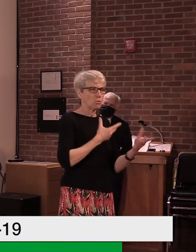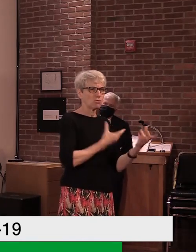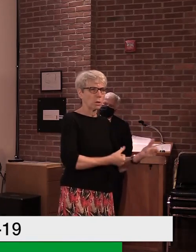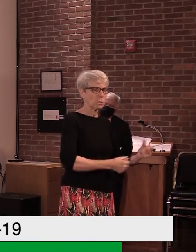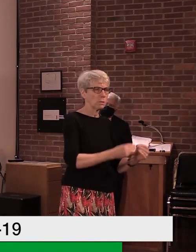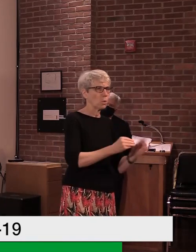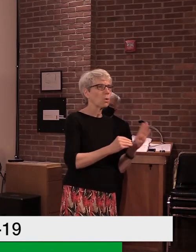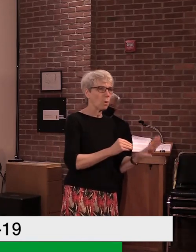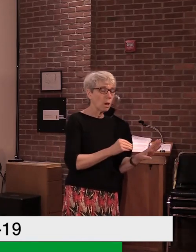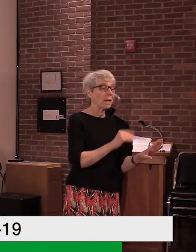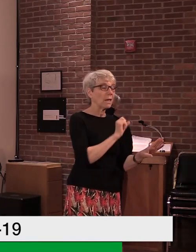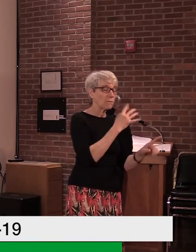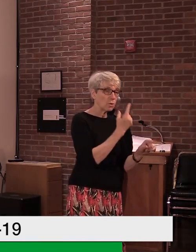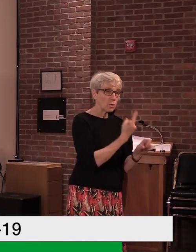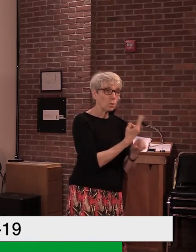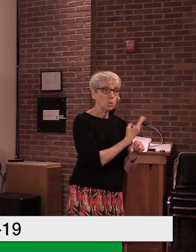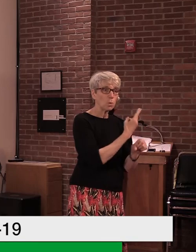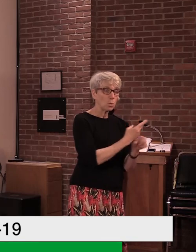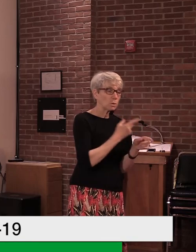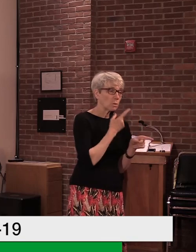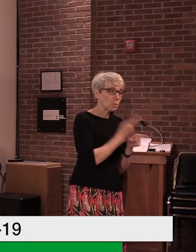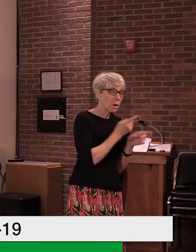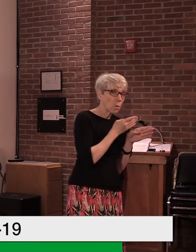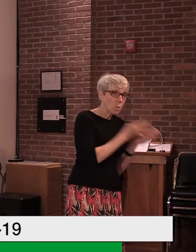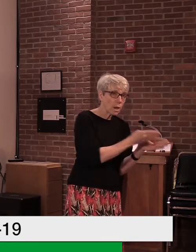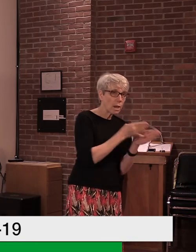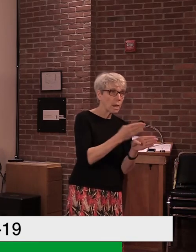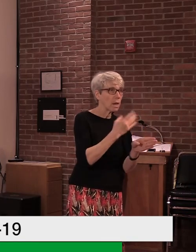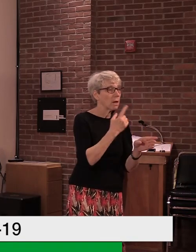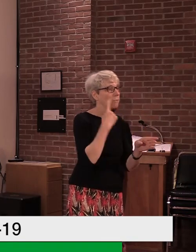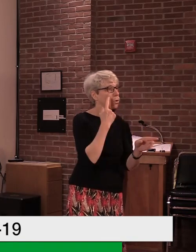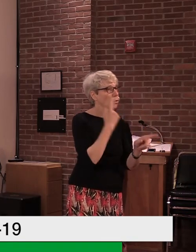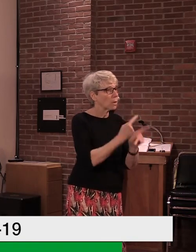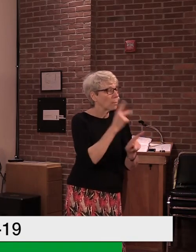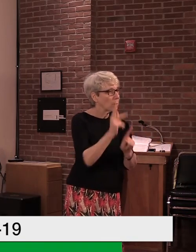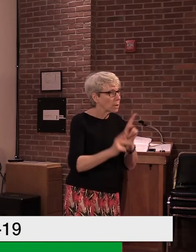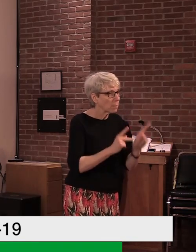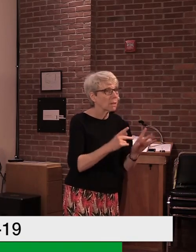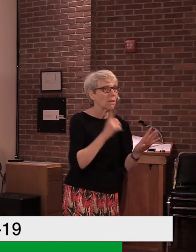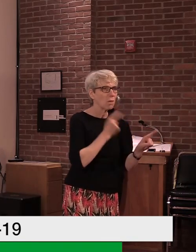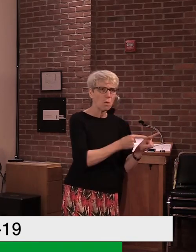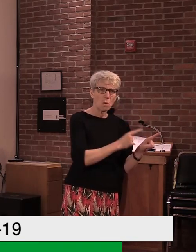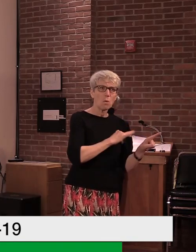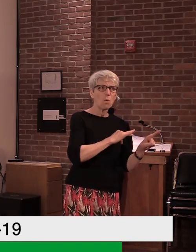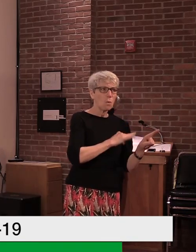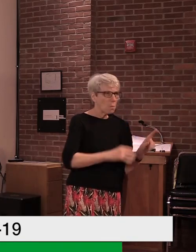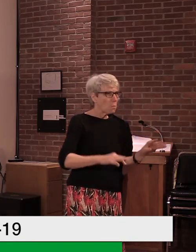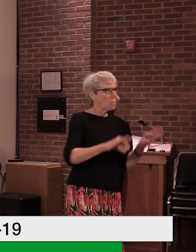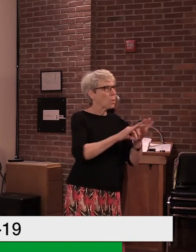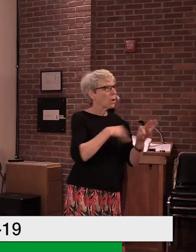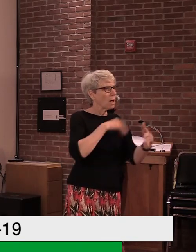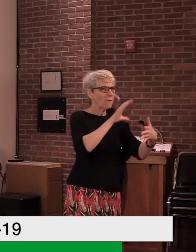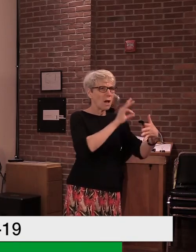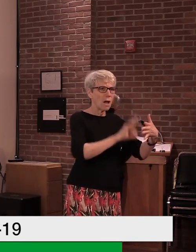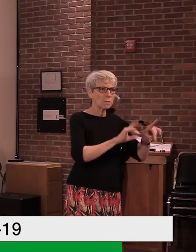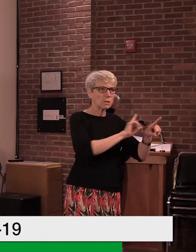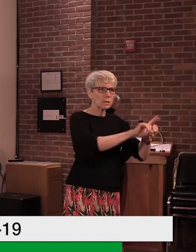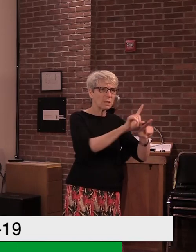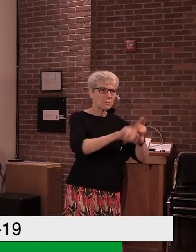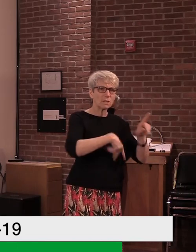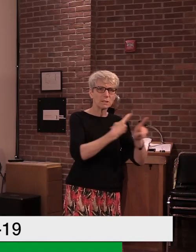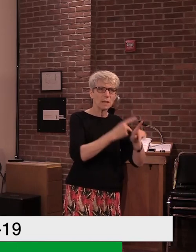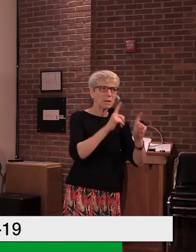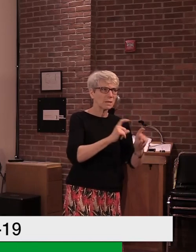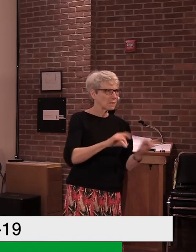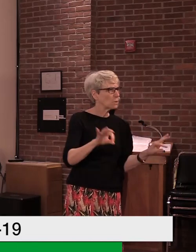used appropriately, I think they can be another adjunct to our armamentarium for testing. So I really hope